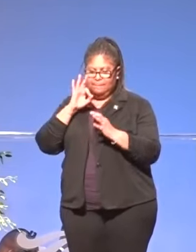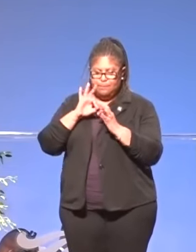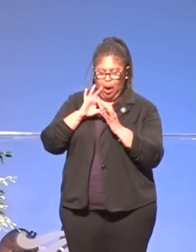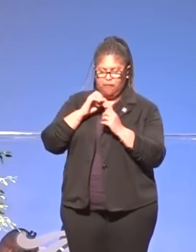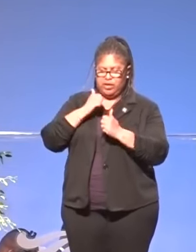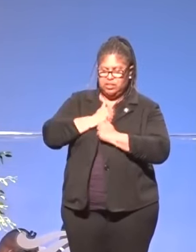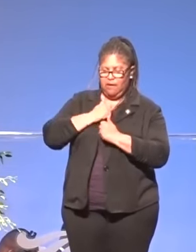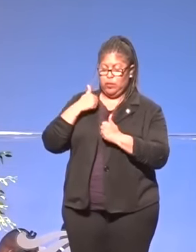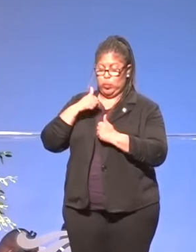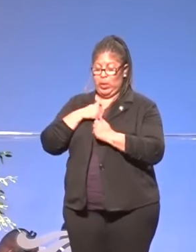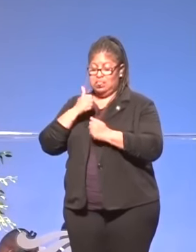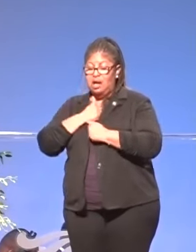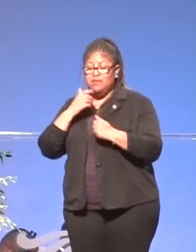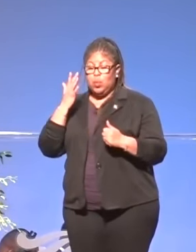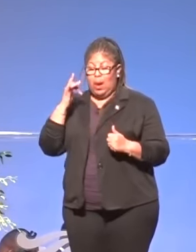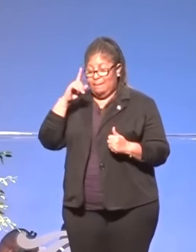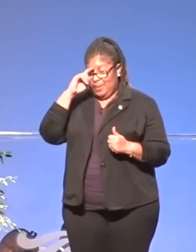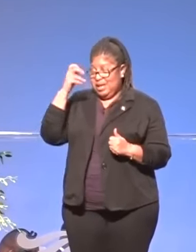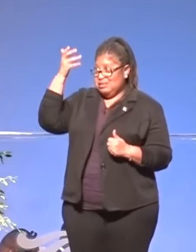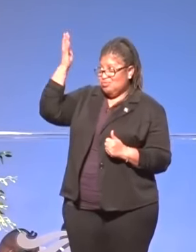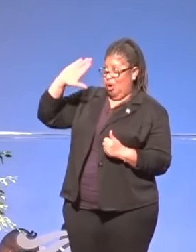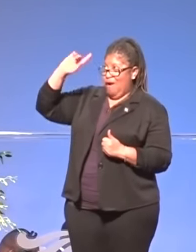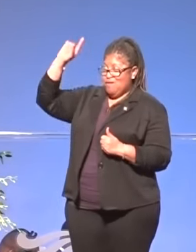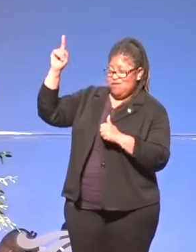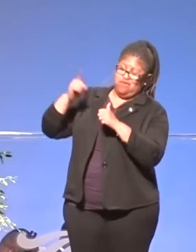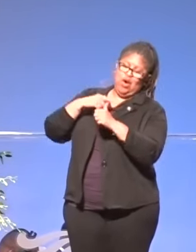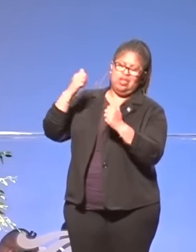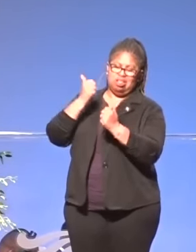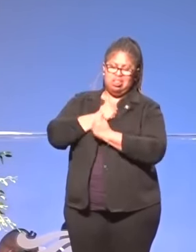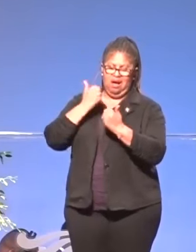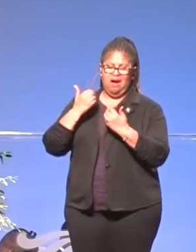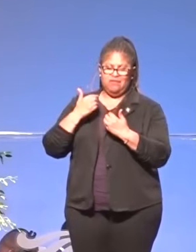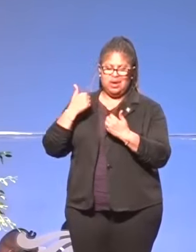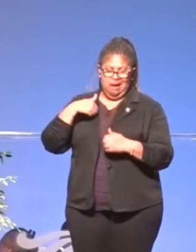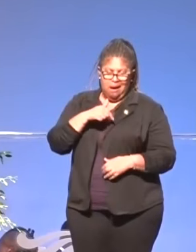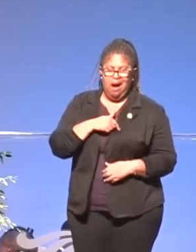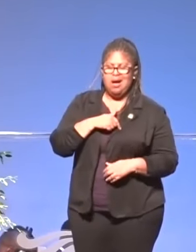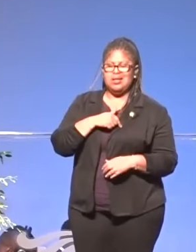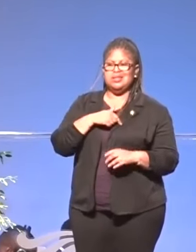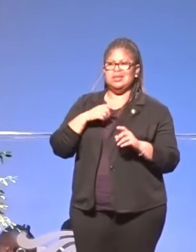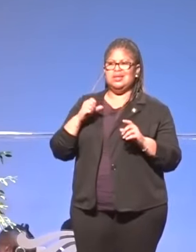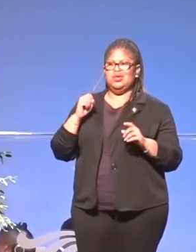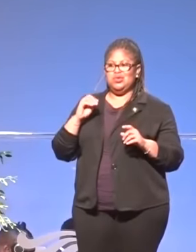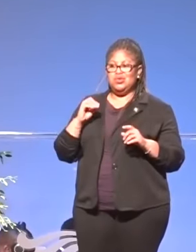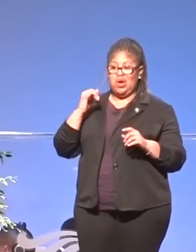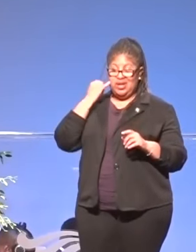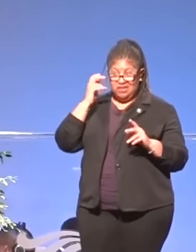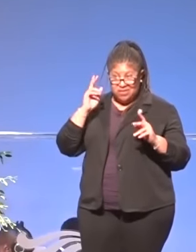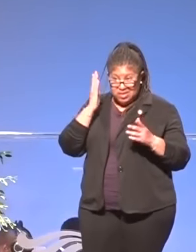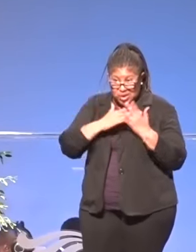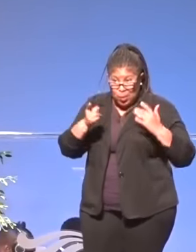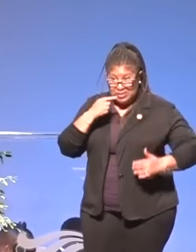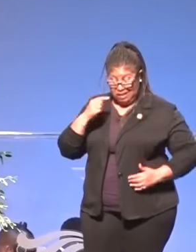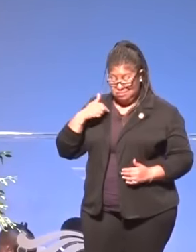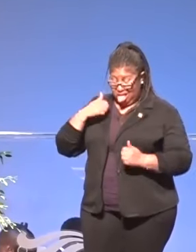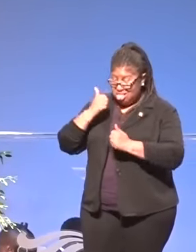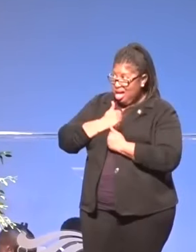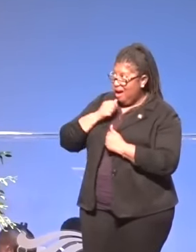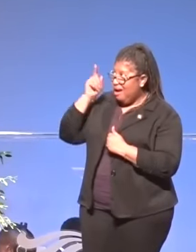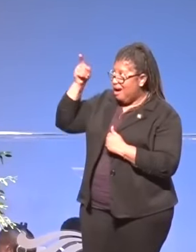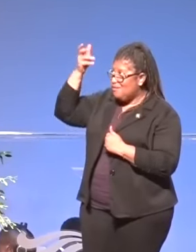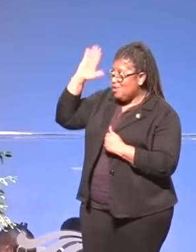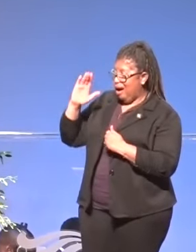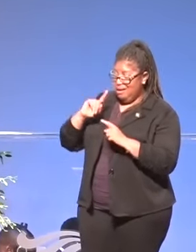love because God first loved us. If anyone says, "I love God," and